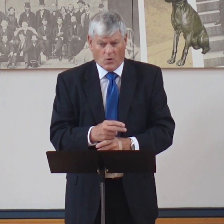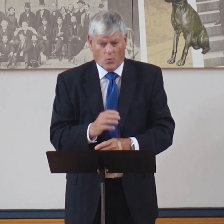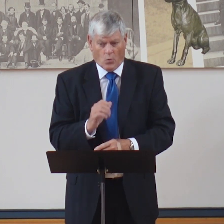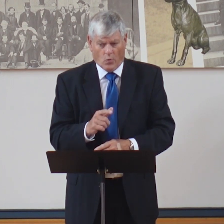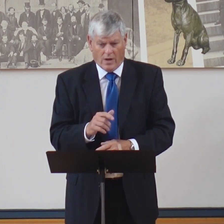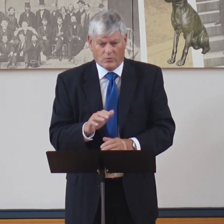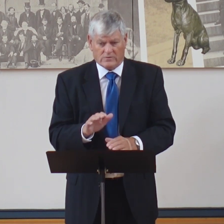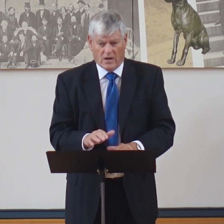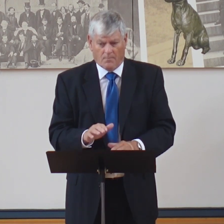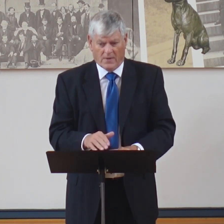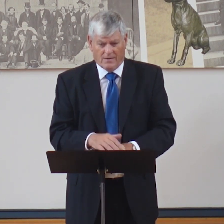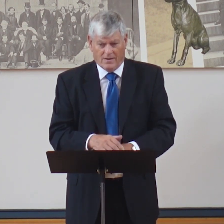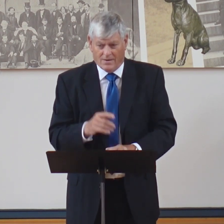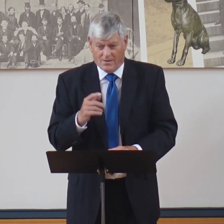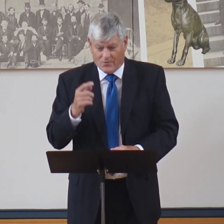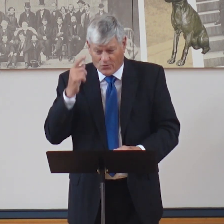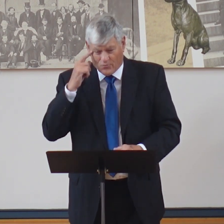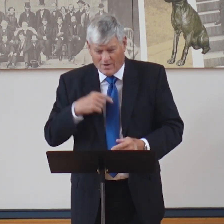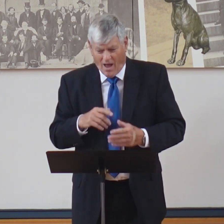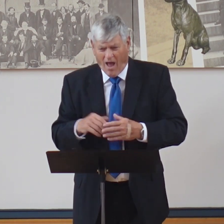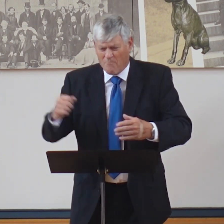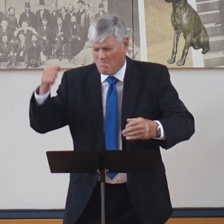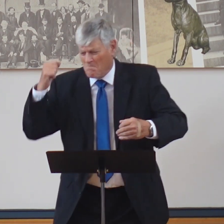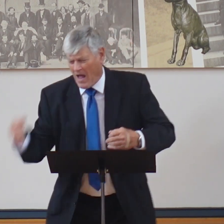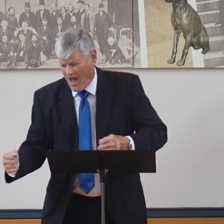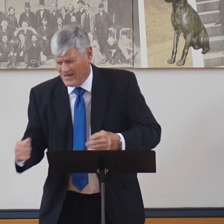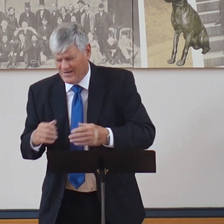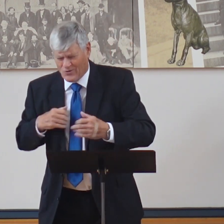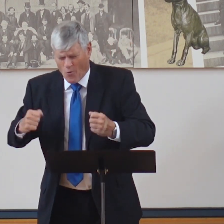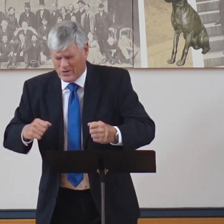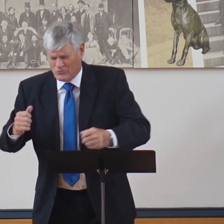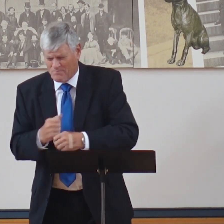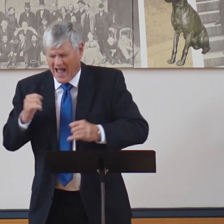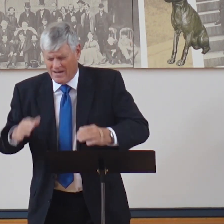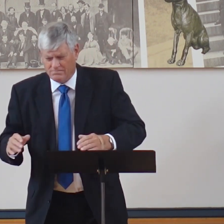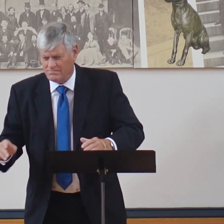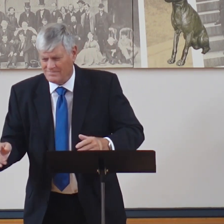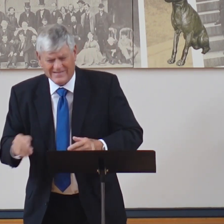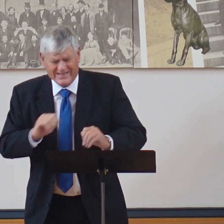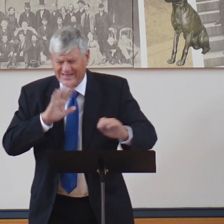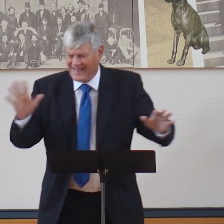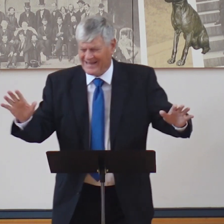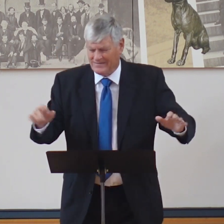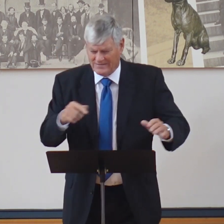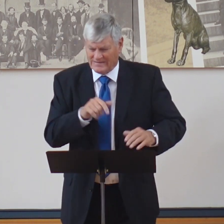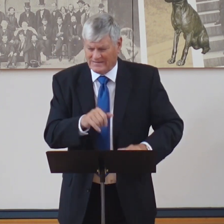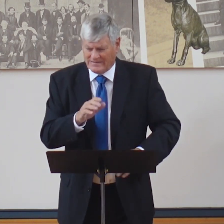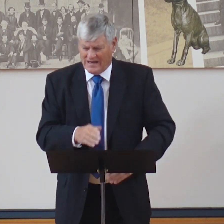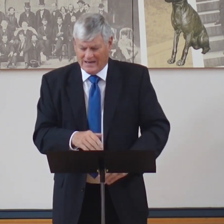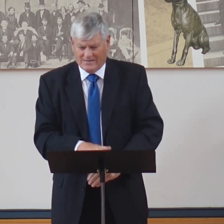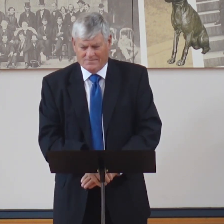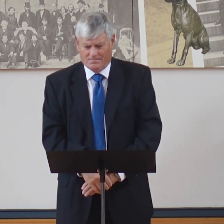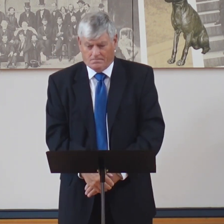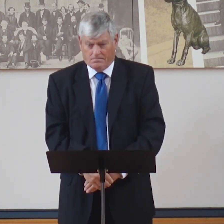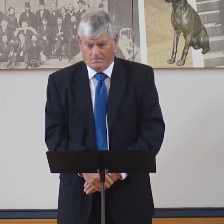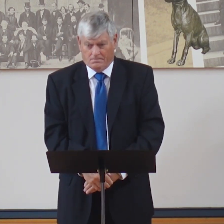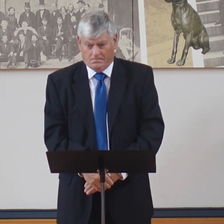well, she kept her cool. She didn't say, oh, I'm so excited this person's leaving. She